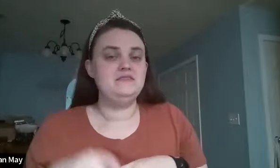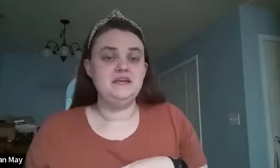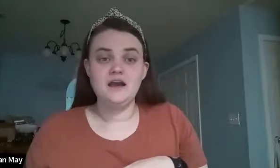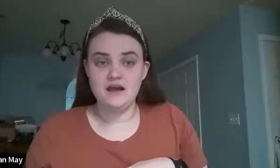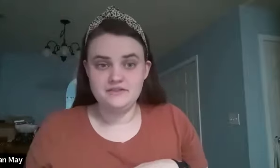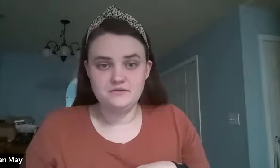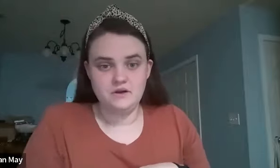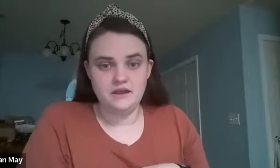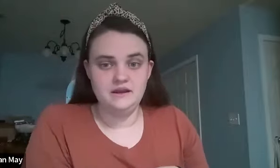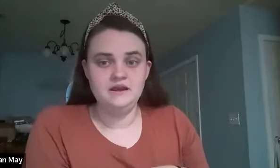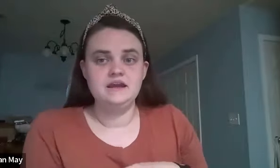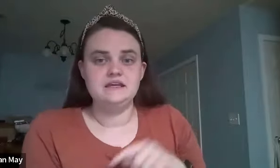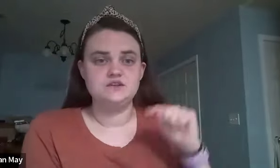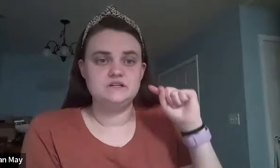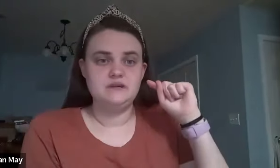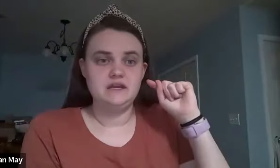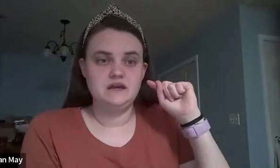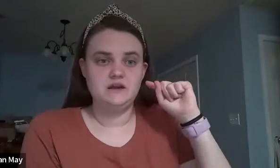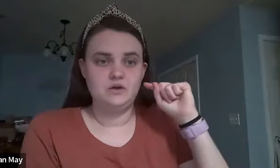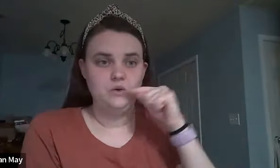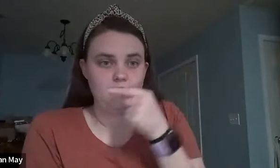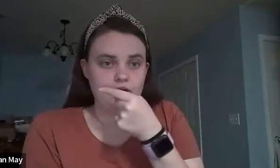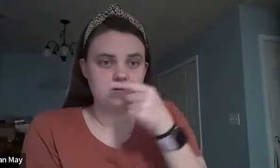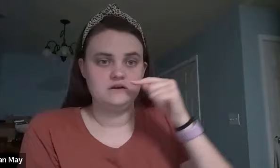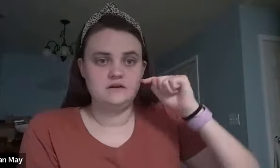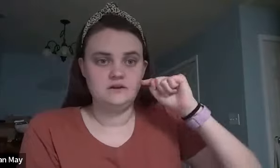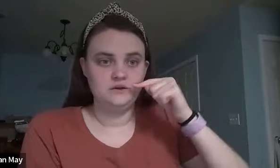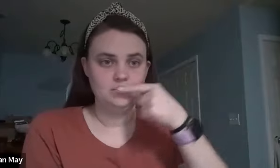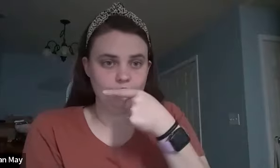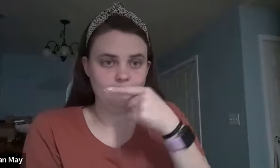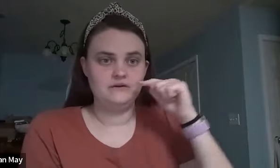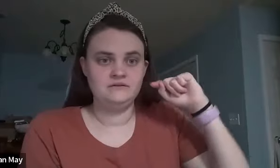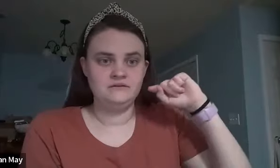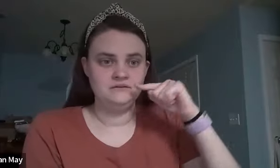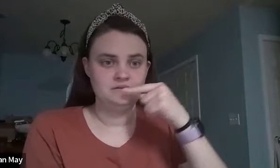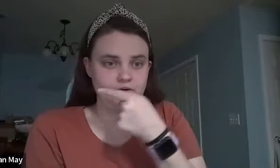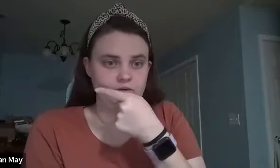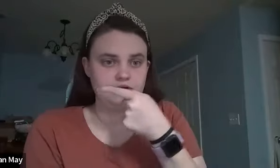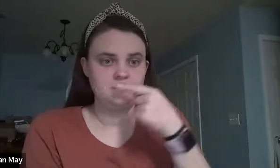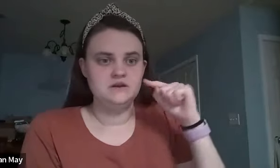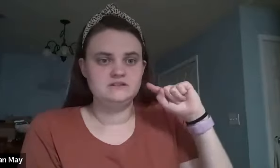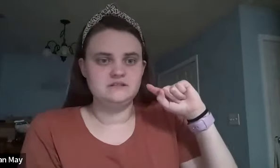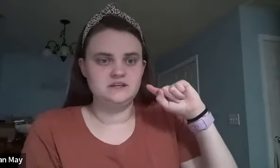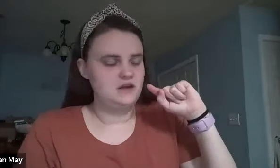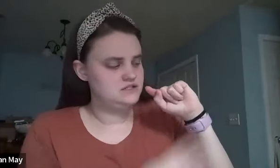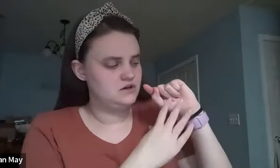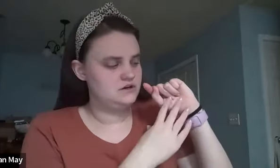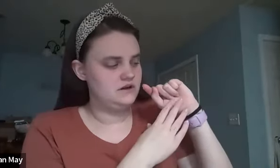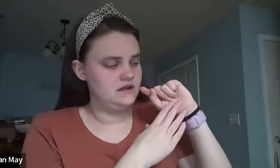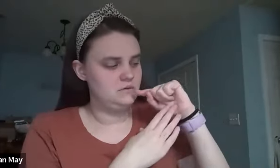The other one is going to be corn, corn, corn. So it's like you're kind of starting your hand